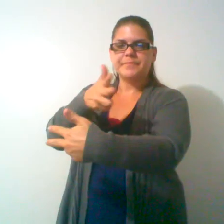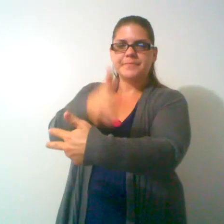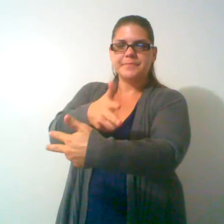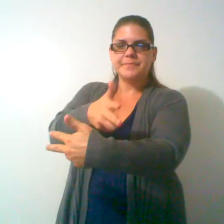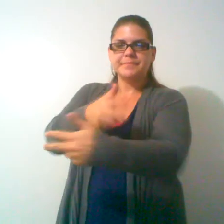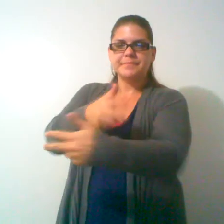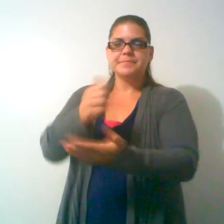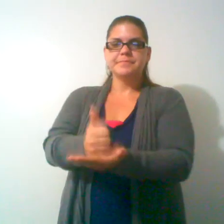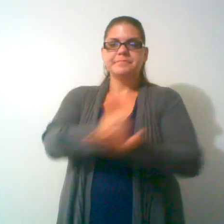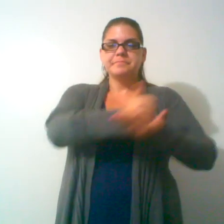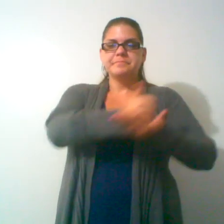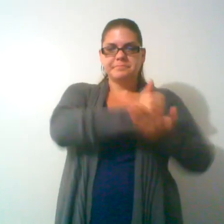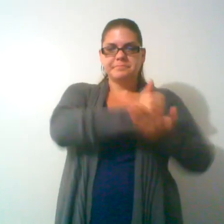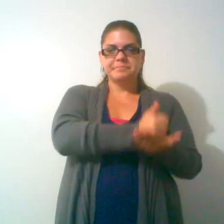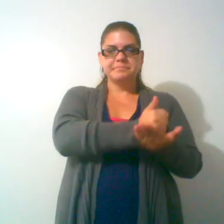out of the snow.